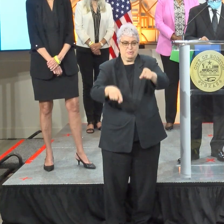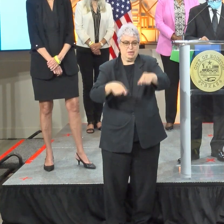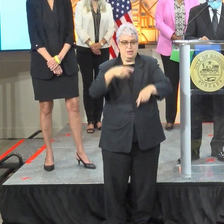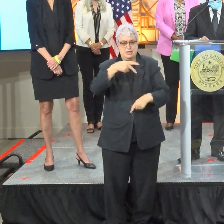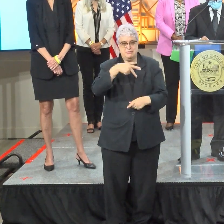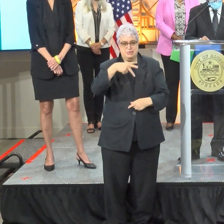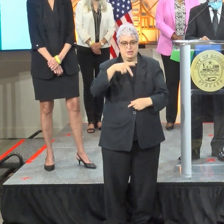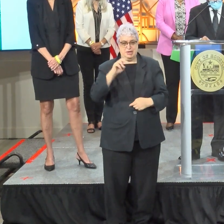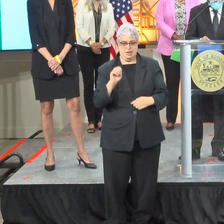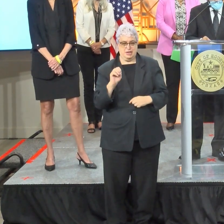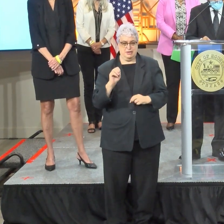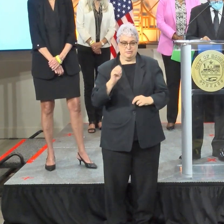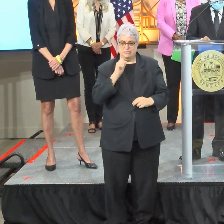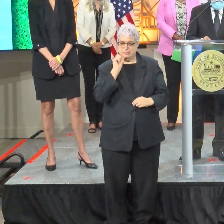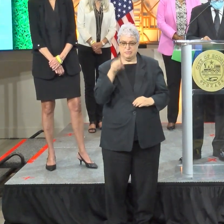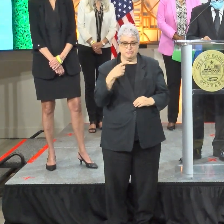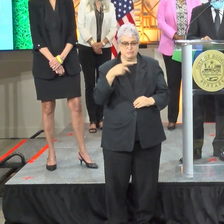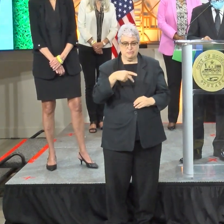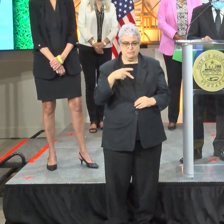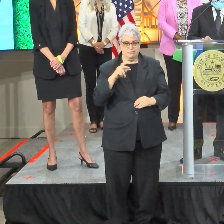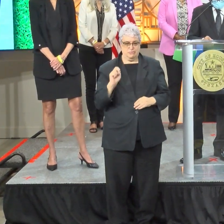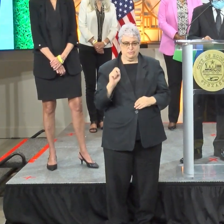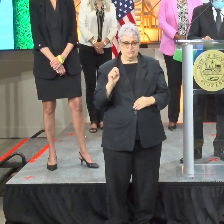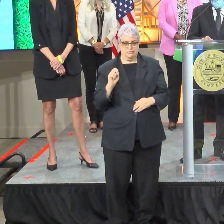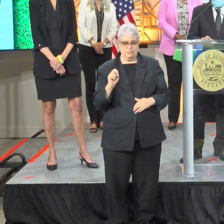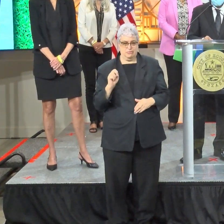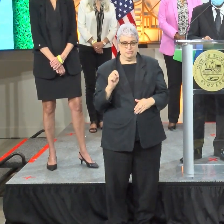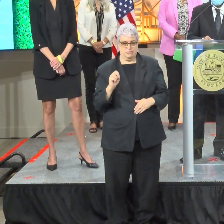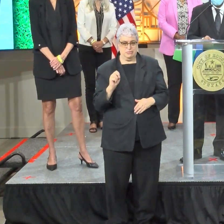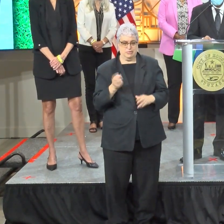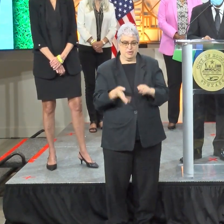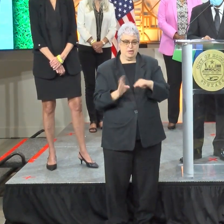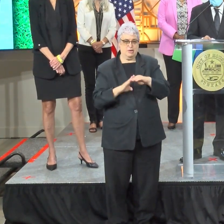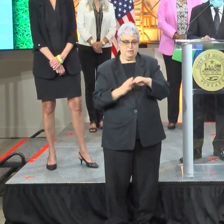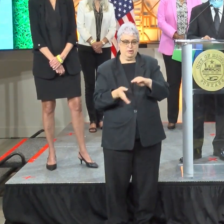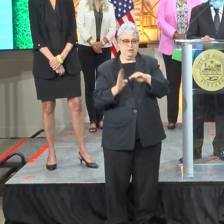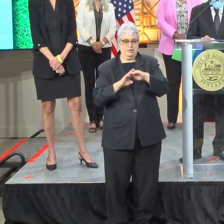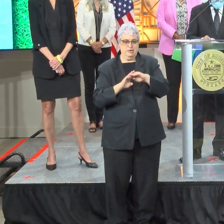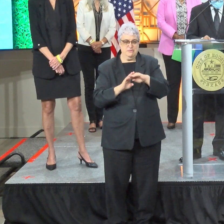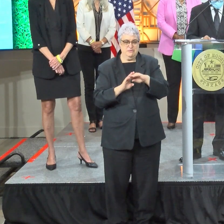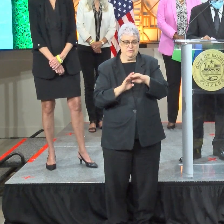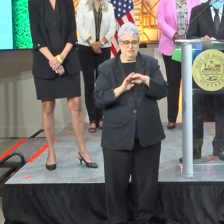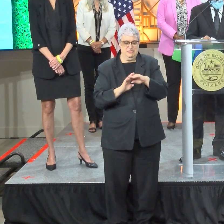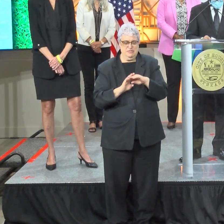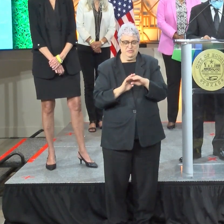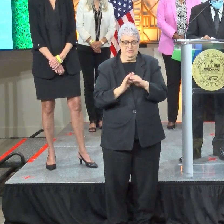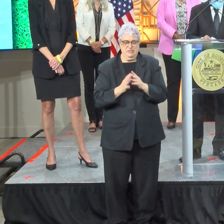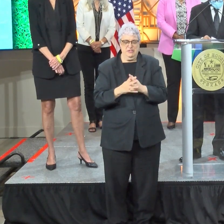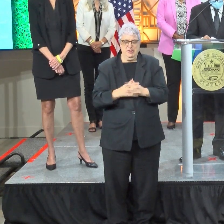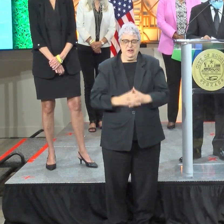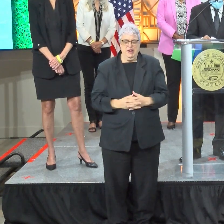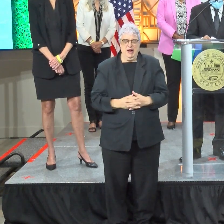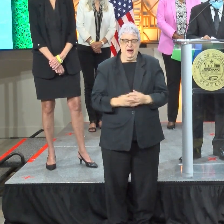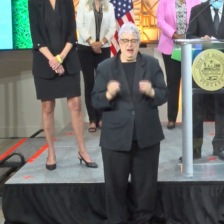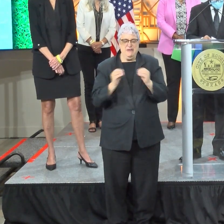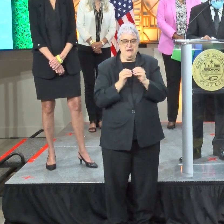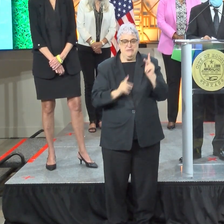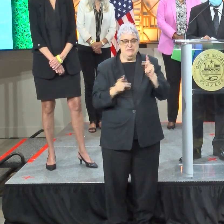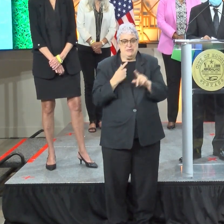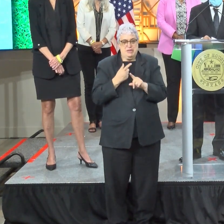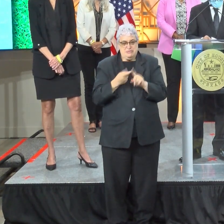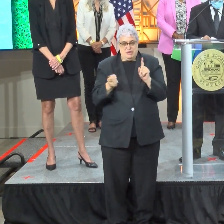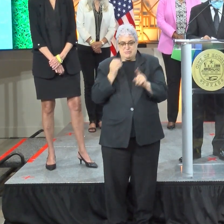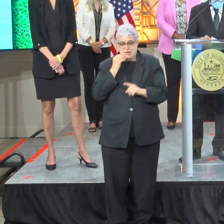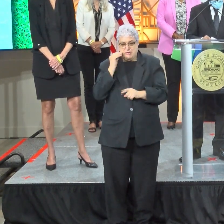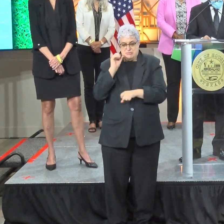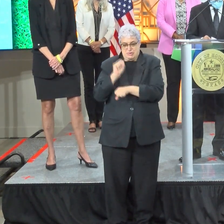litter, but it's not just PPE litter that is increasing on our streets and sidewalks. With more people working from